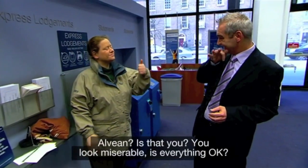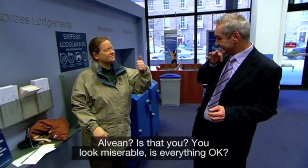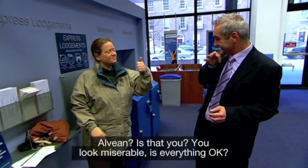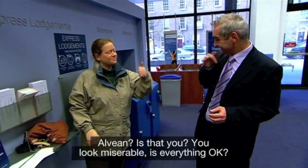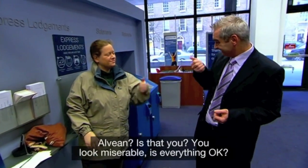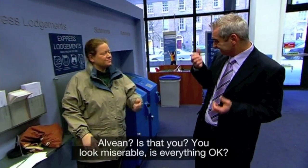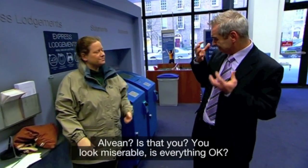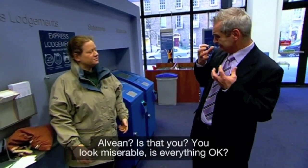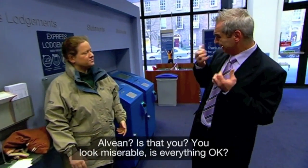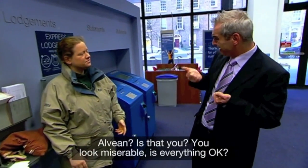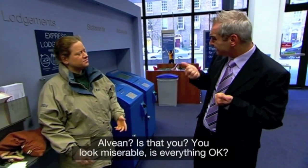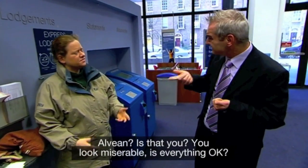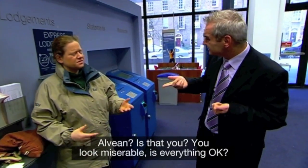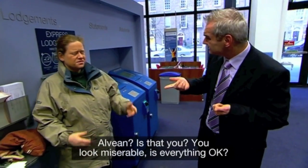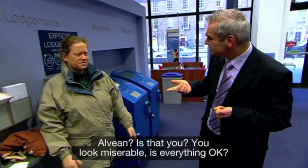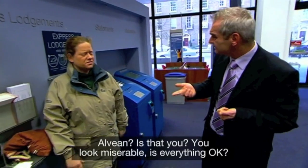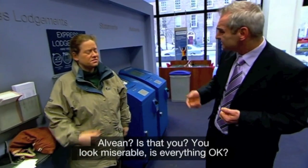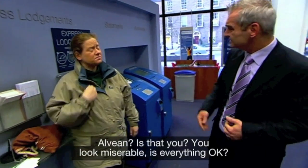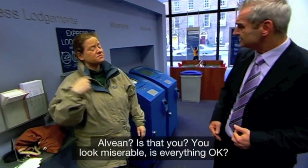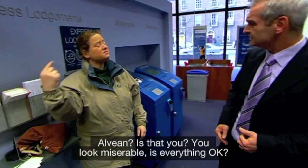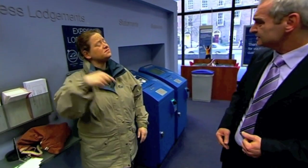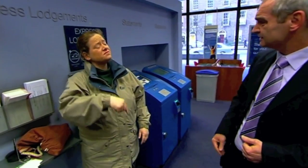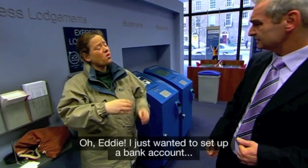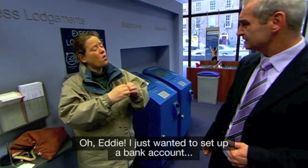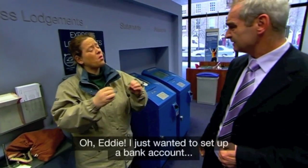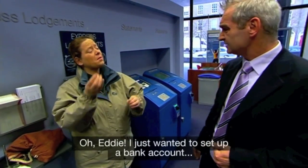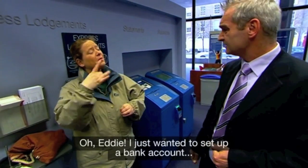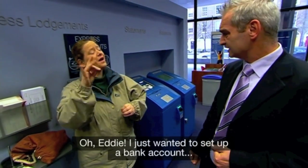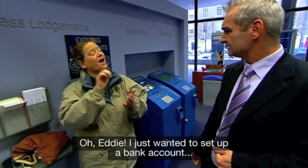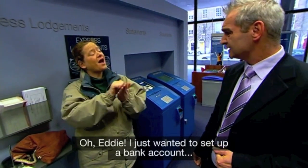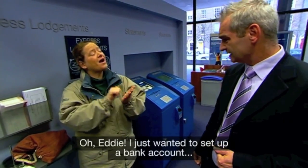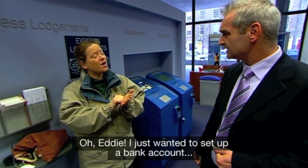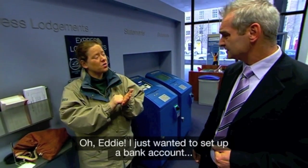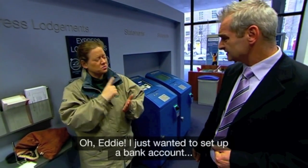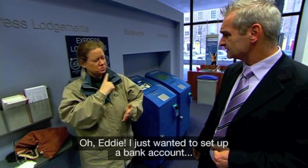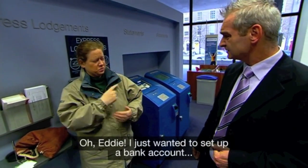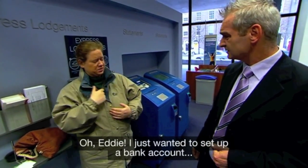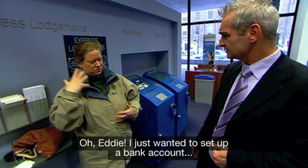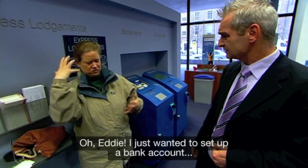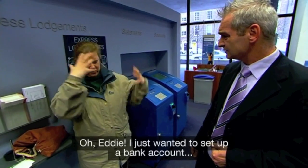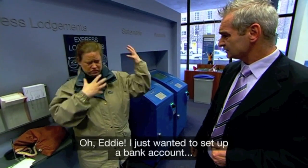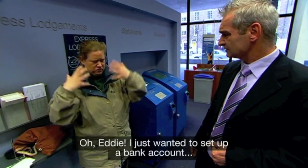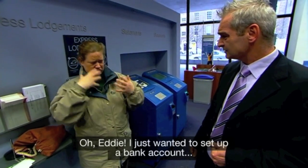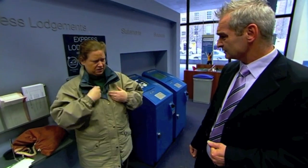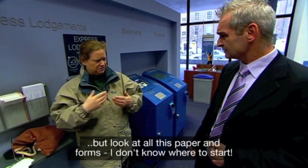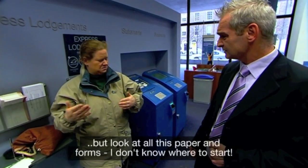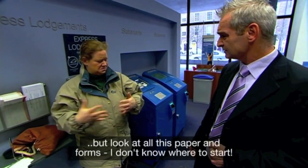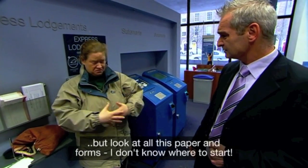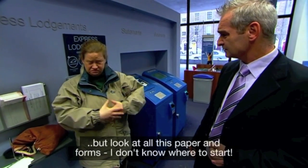Alfian, is that you? You look miserable. Is everything okay? Oh, Eddie, I just wanted to set up a bank account. But look at all this paper